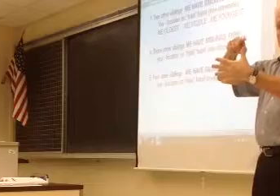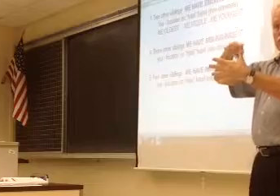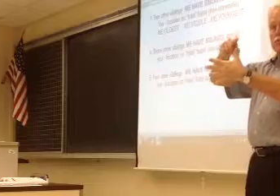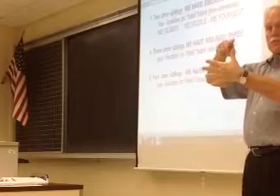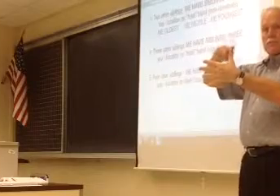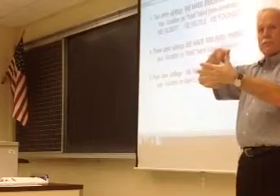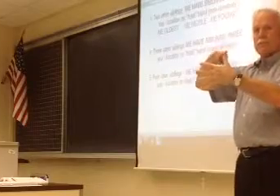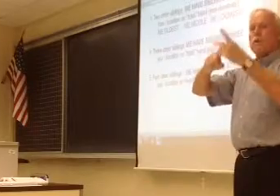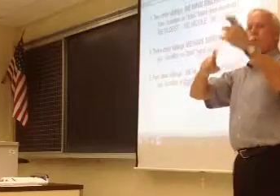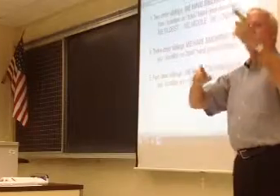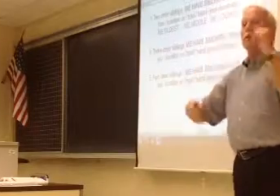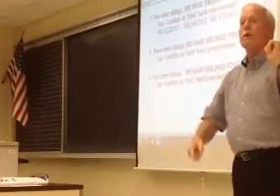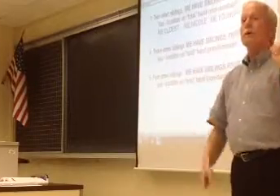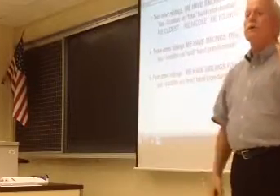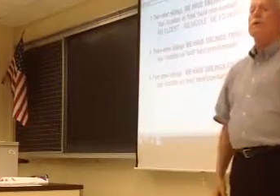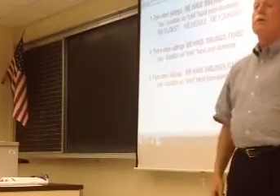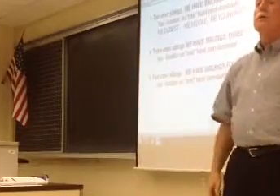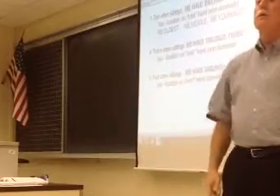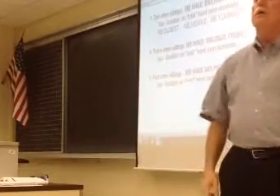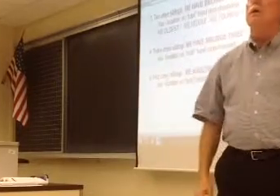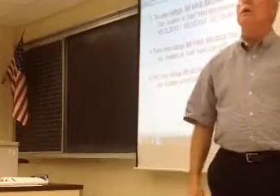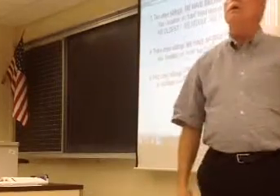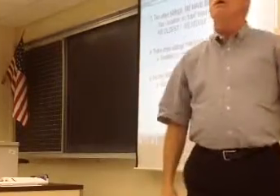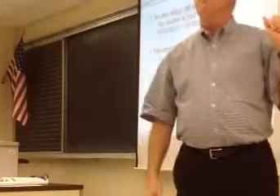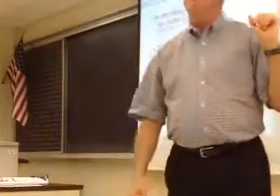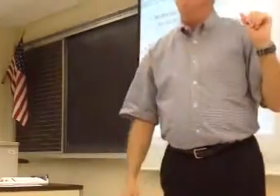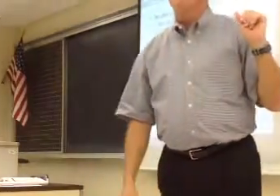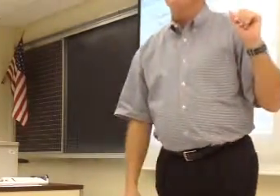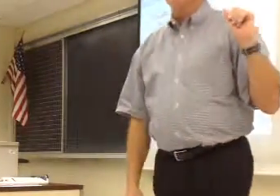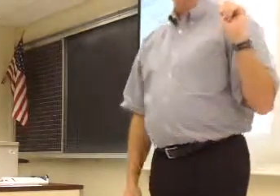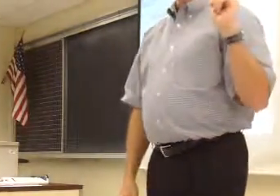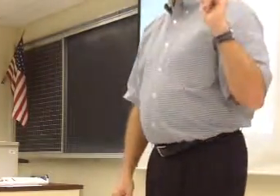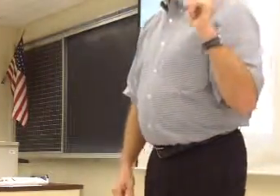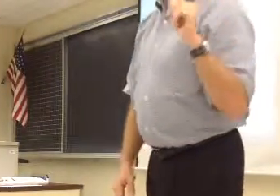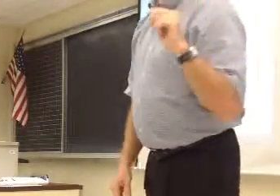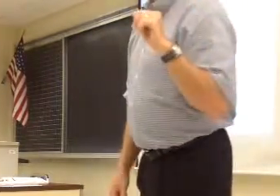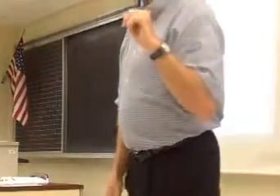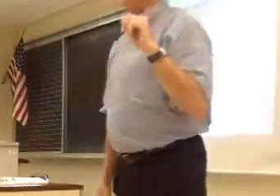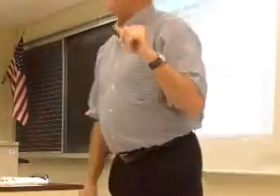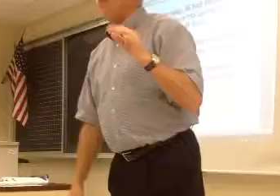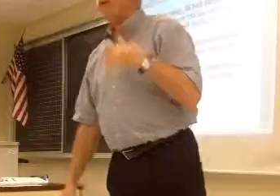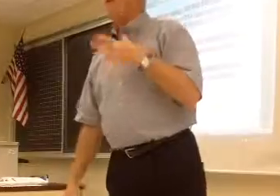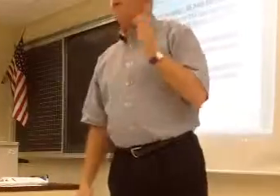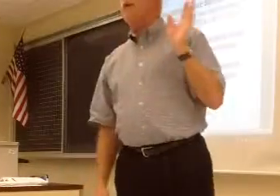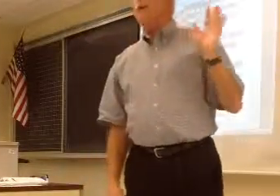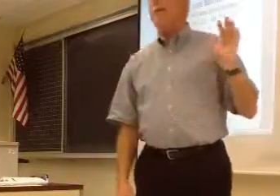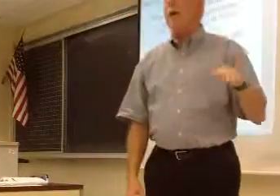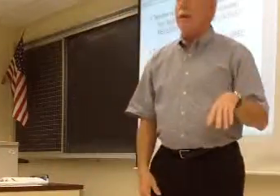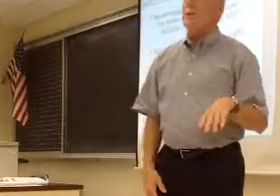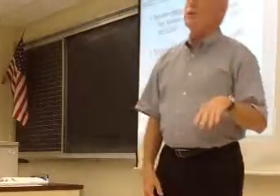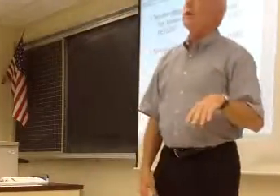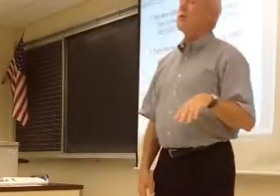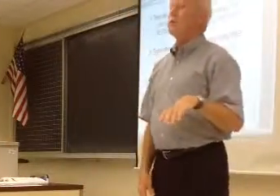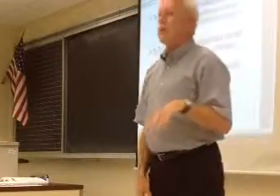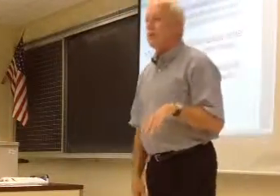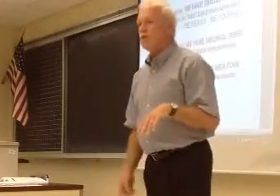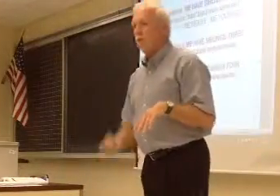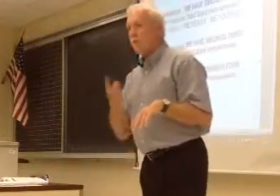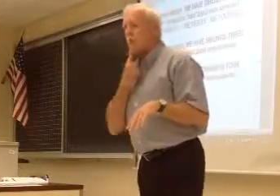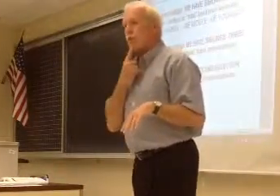oldest. Nora. When you're saying the age, does it always go to your chin? It does. It's age, and I might have not done that every time. But age always comes off your chin. We call